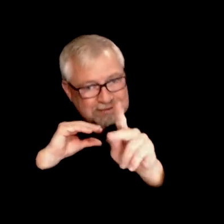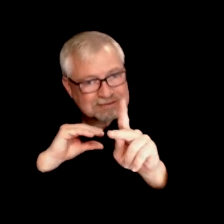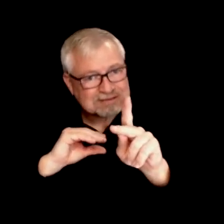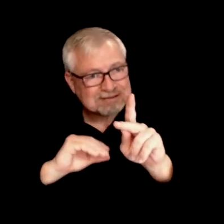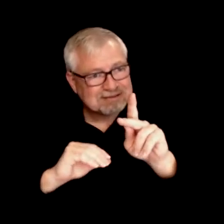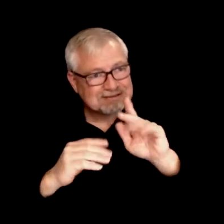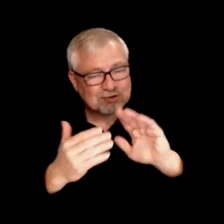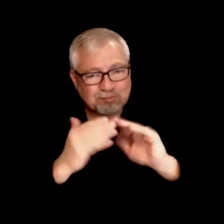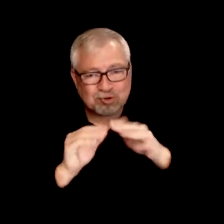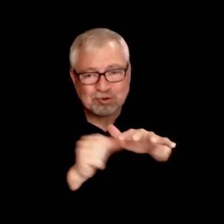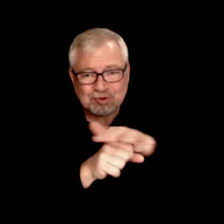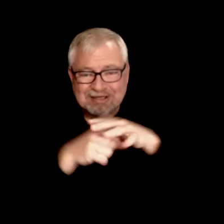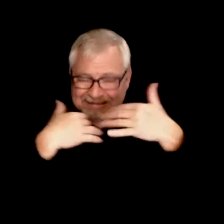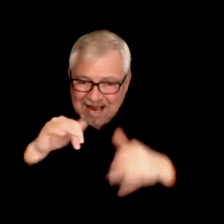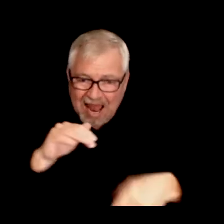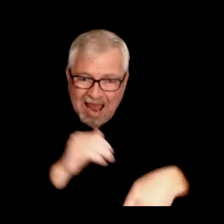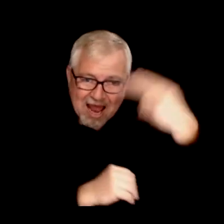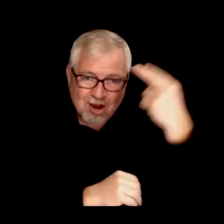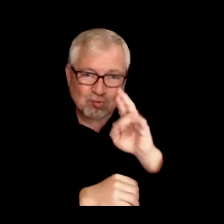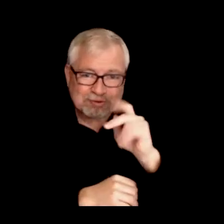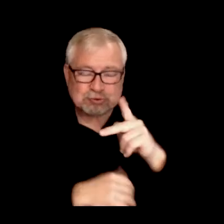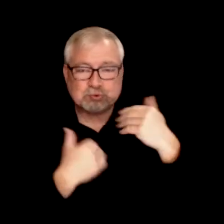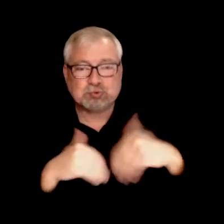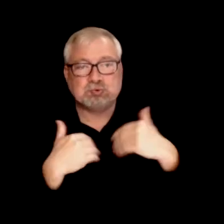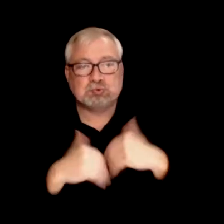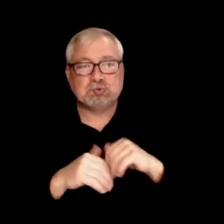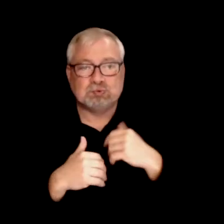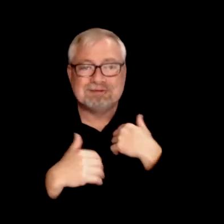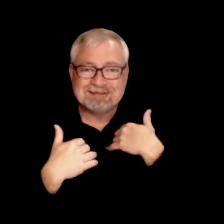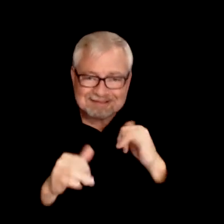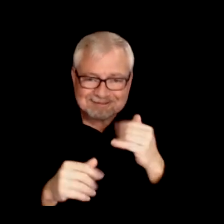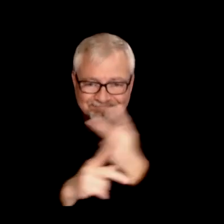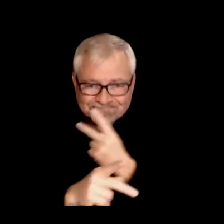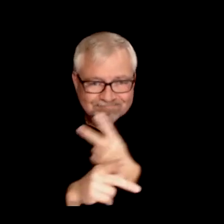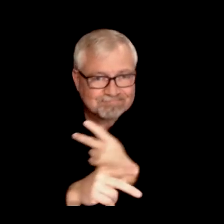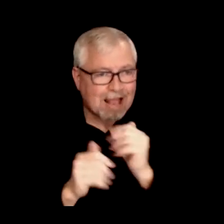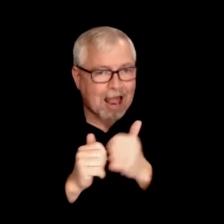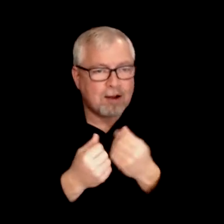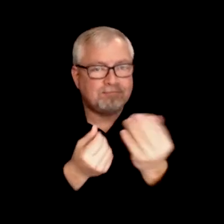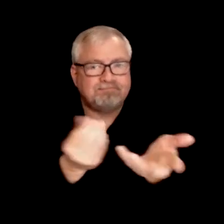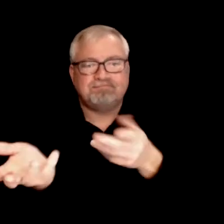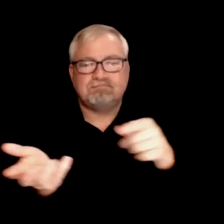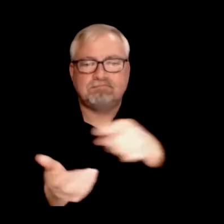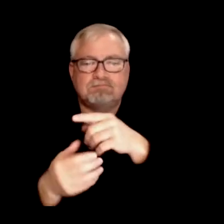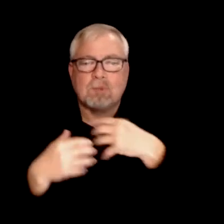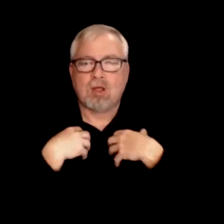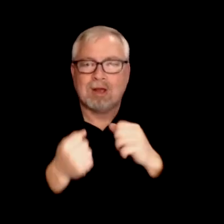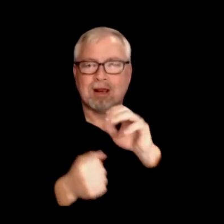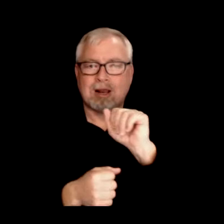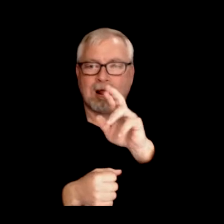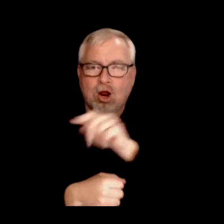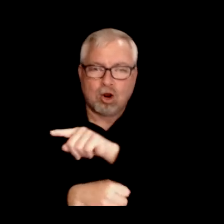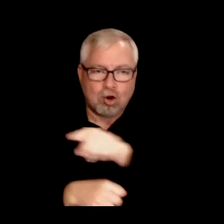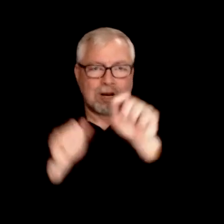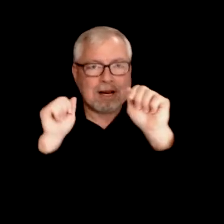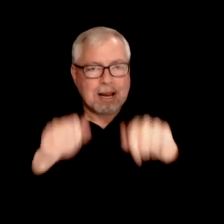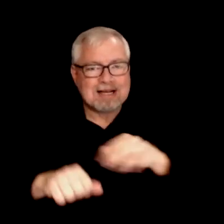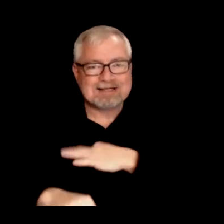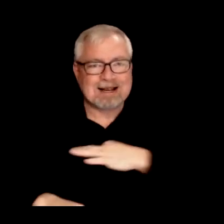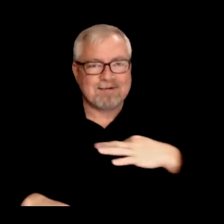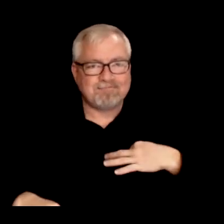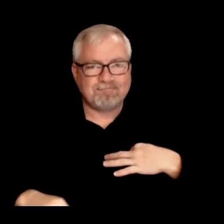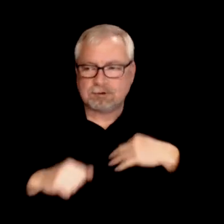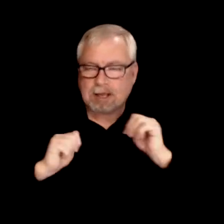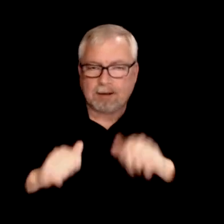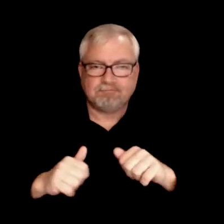in delivering care to Minnesota's underserved populations, and their staff will be among the first Minnesotans to have access